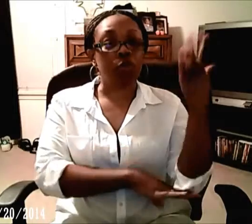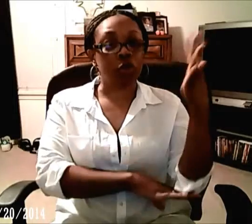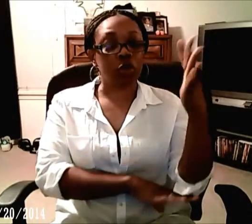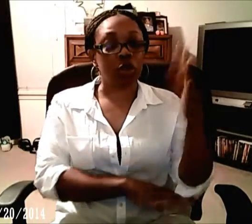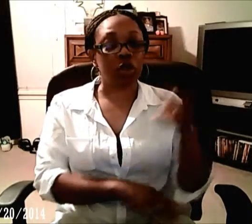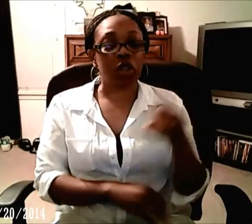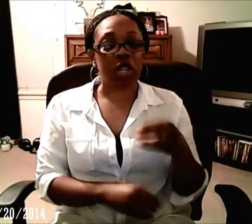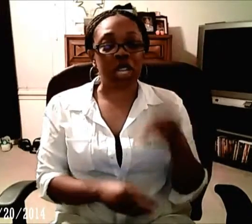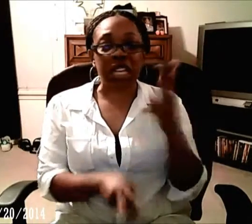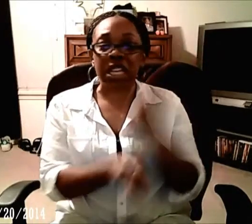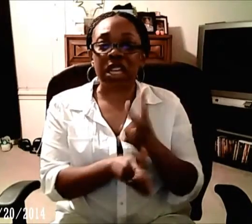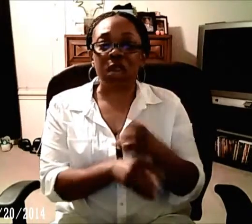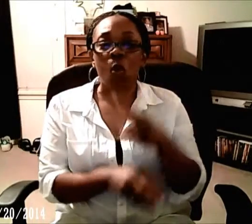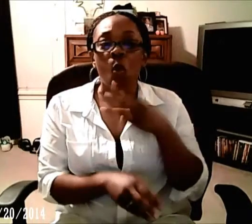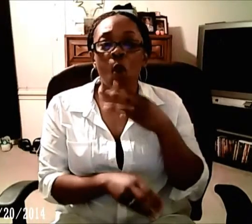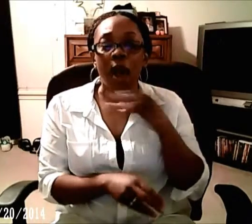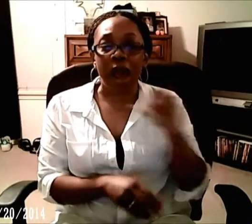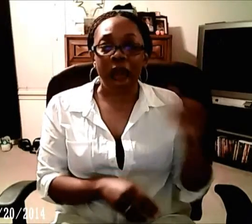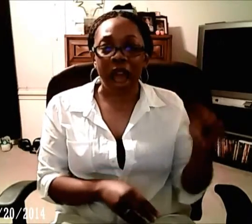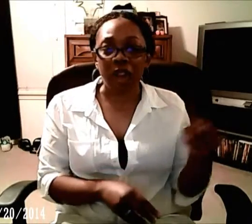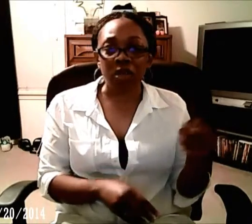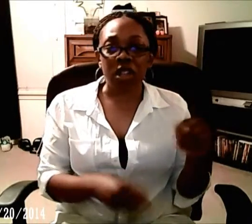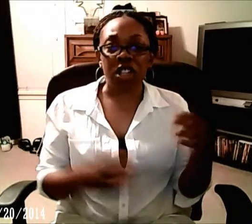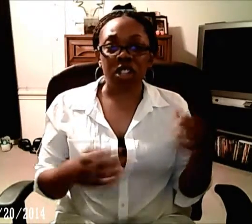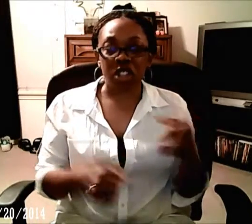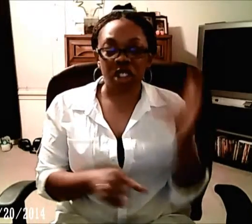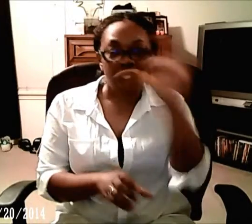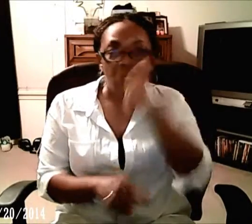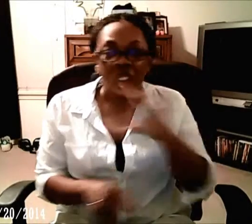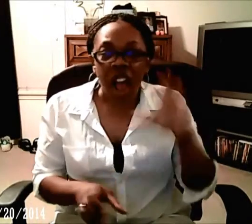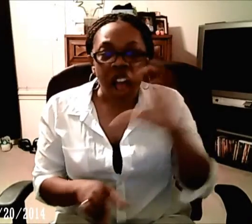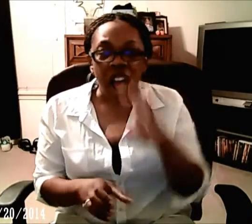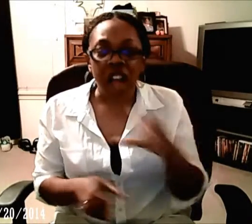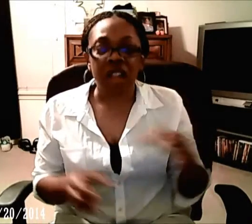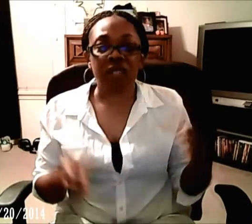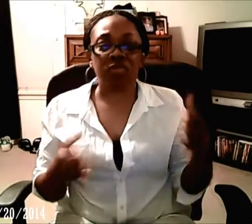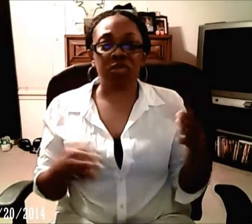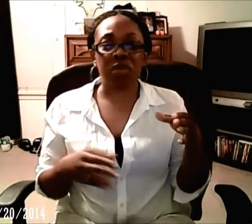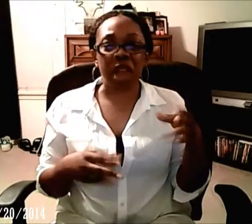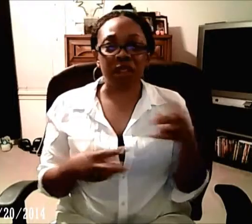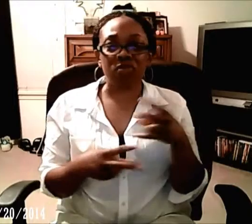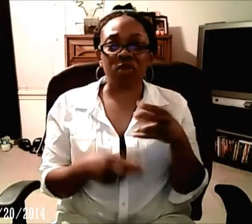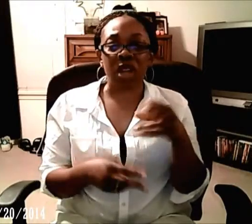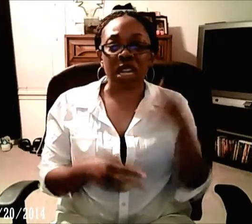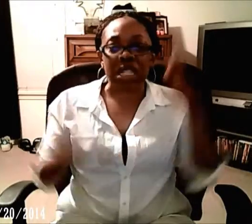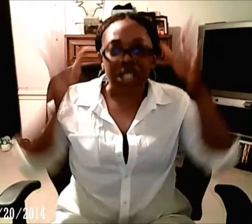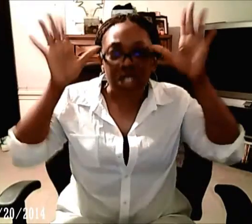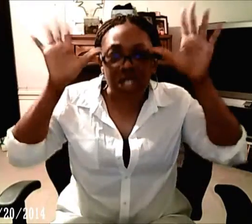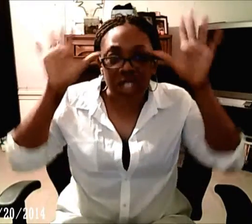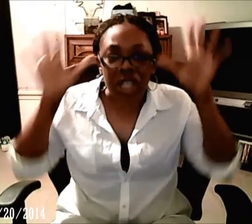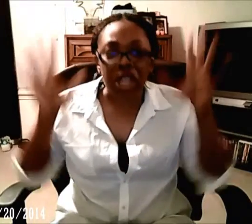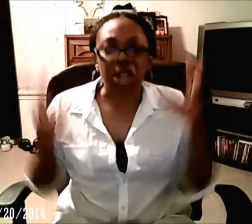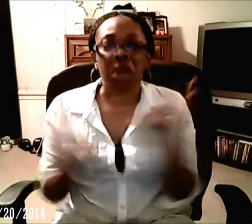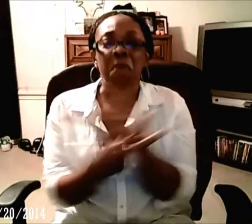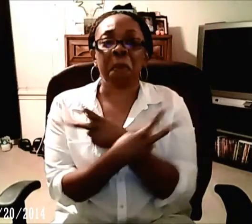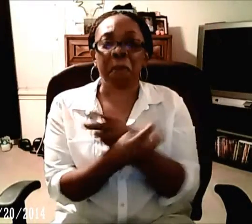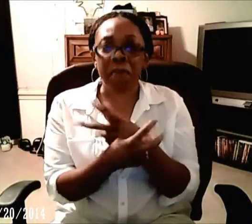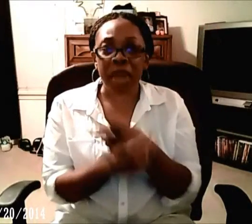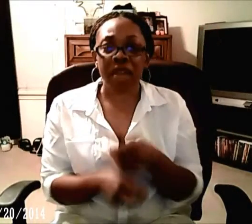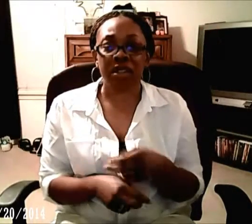and deer that they hunt. So their conditions are very different than the Inuit, who are in the freezing temperatures. But their big thing is they have to deal